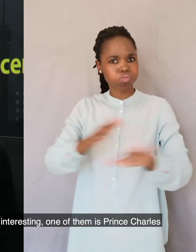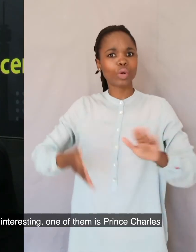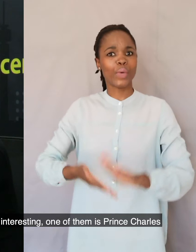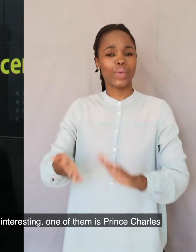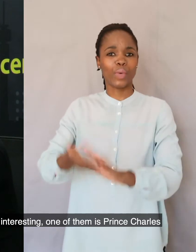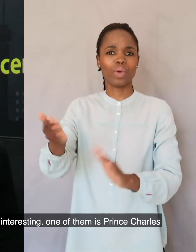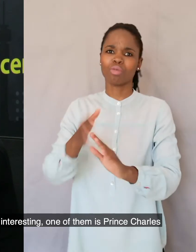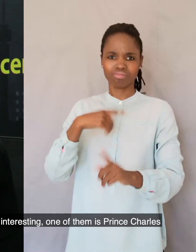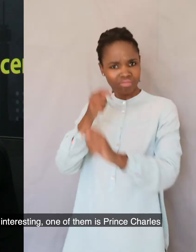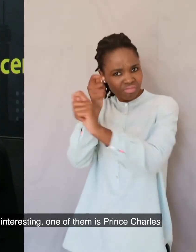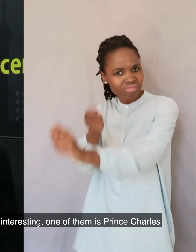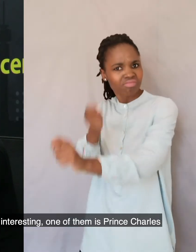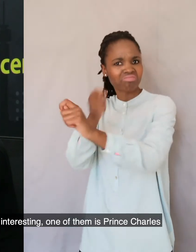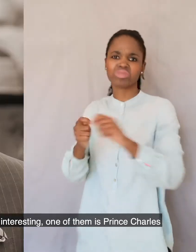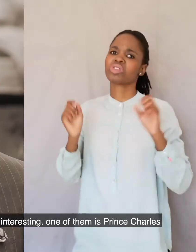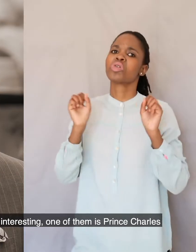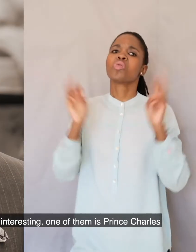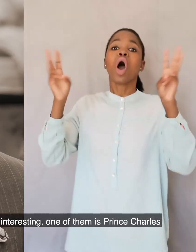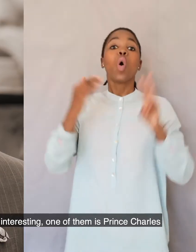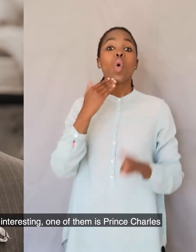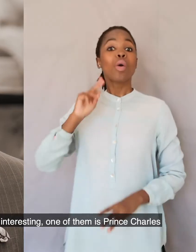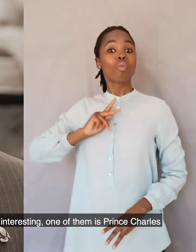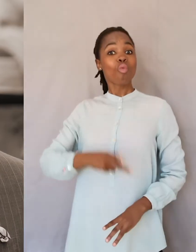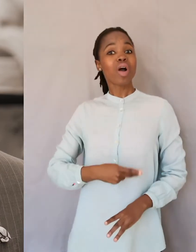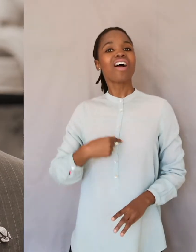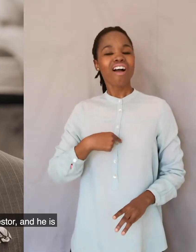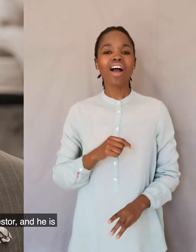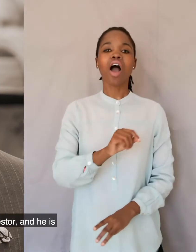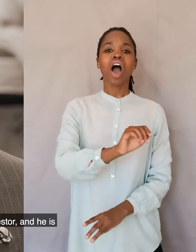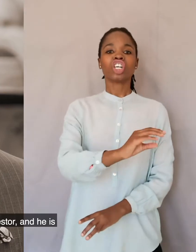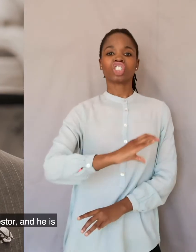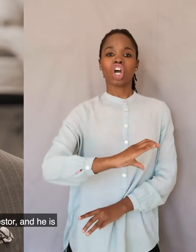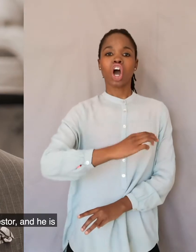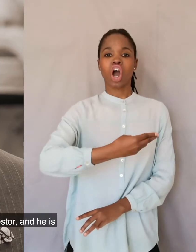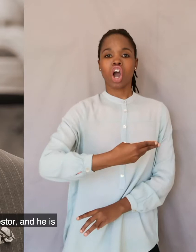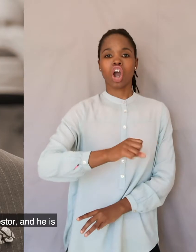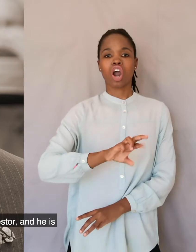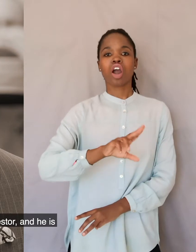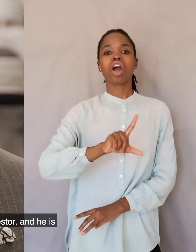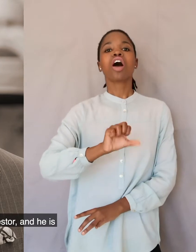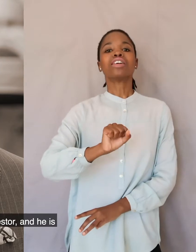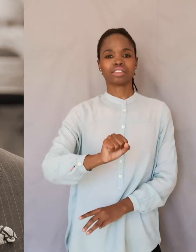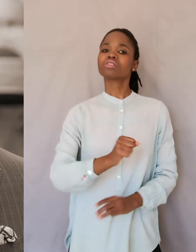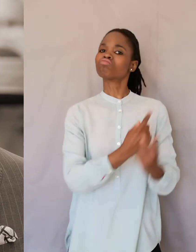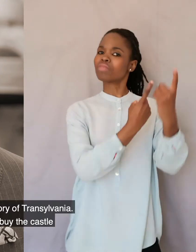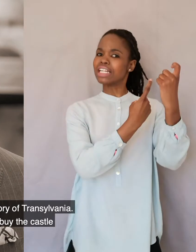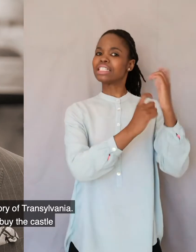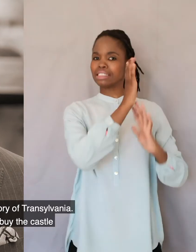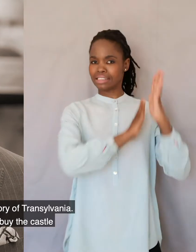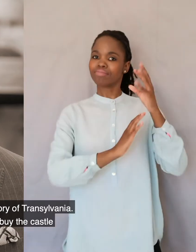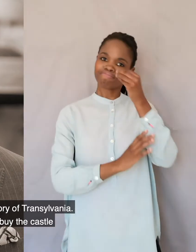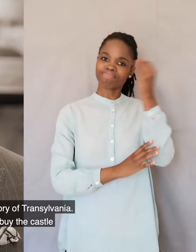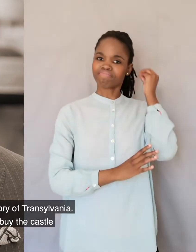people who still regard him as being quite interesting. One of them is Prince Charles, who claims him as an ancestor, and he is, and